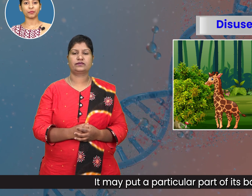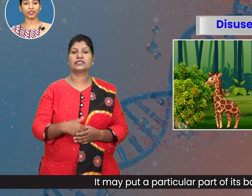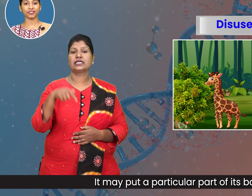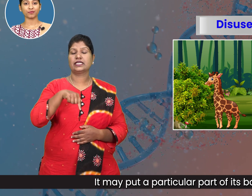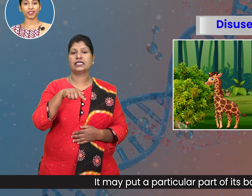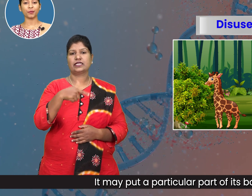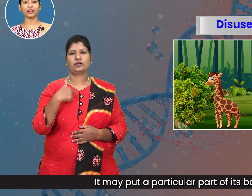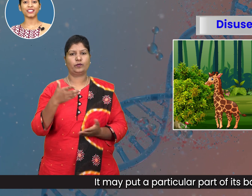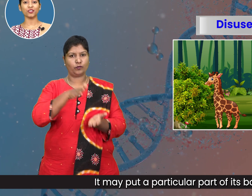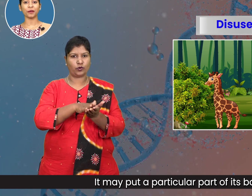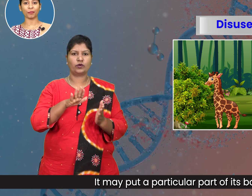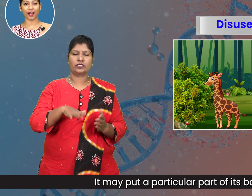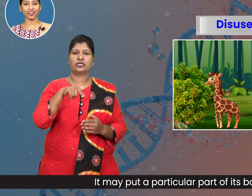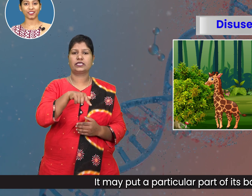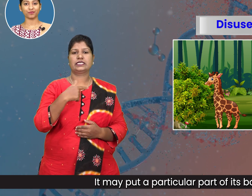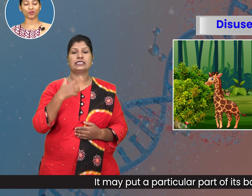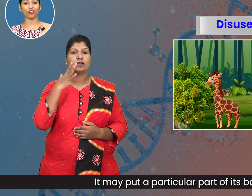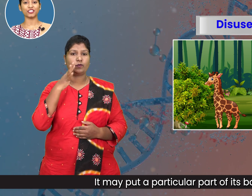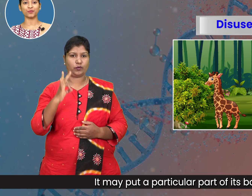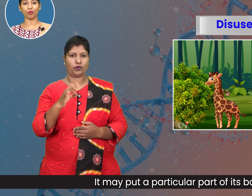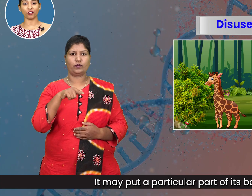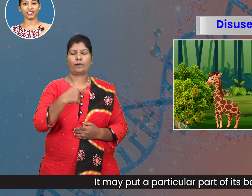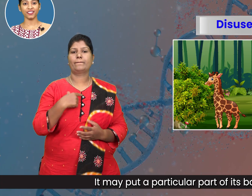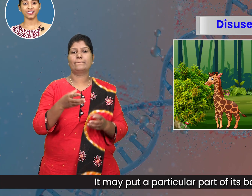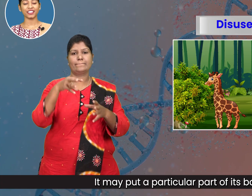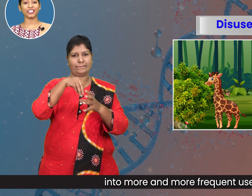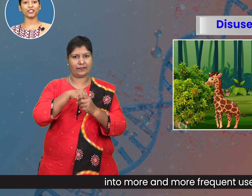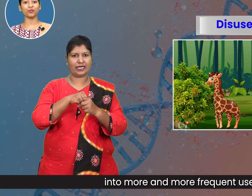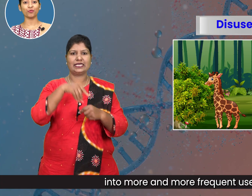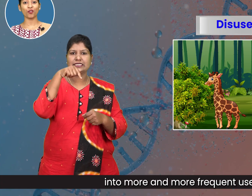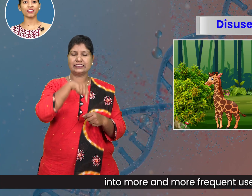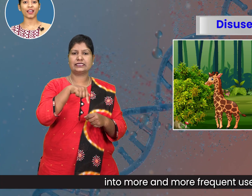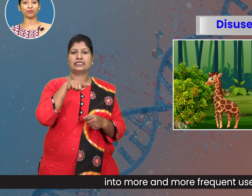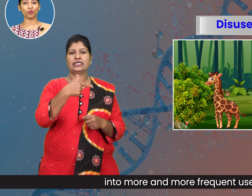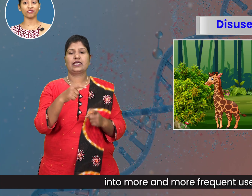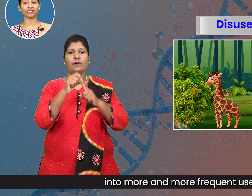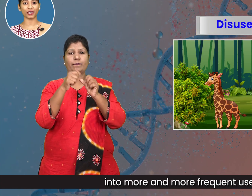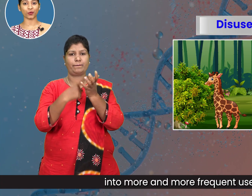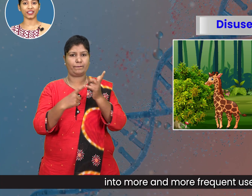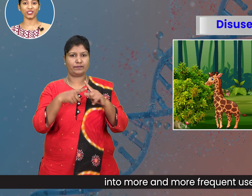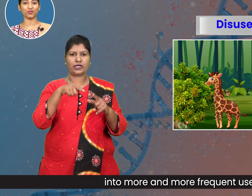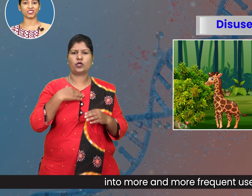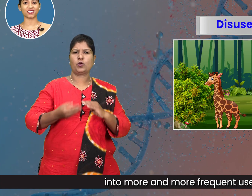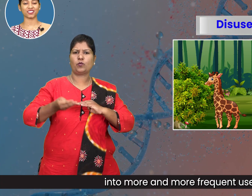It may put a particular part of its body into more and more